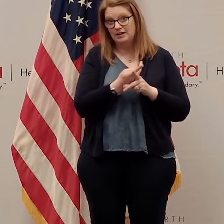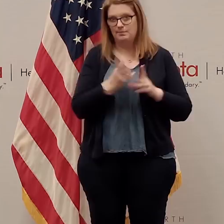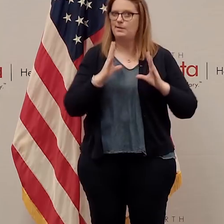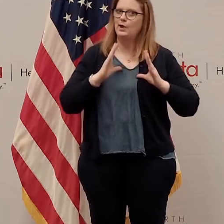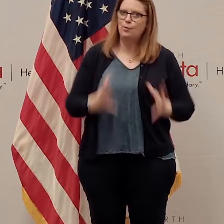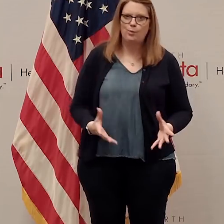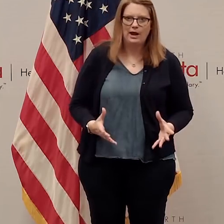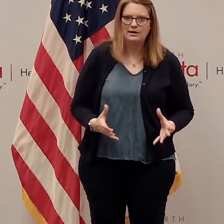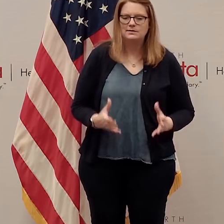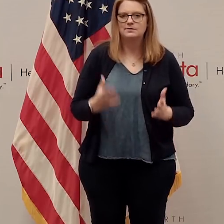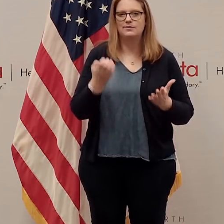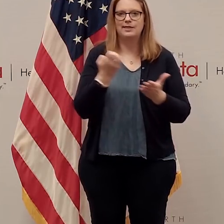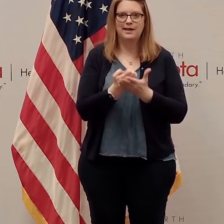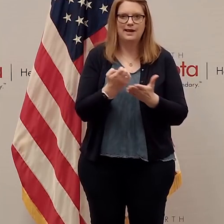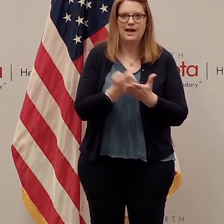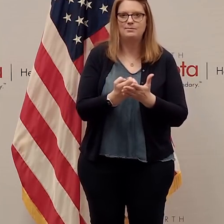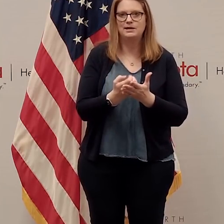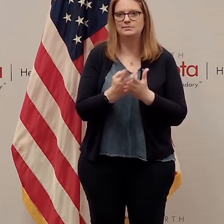economy